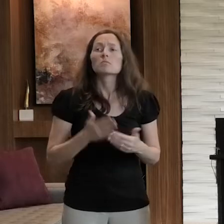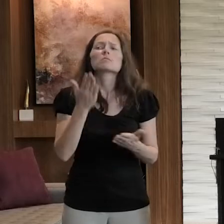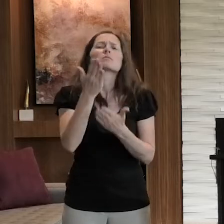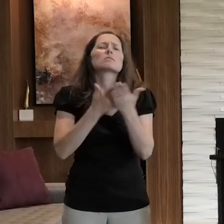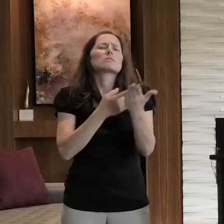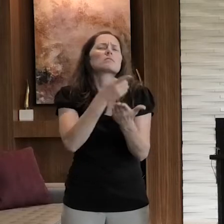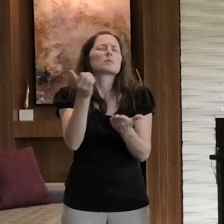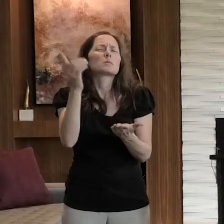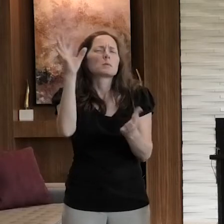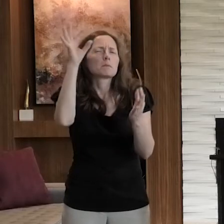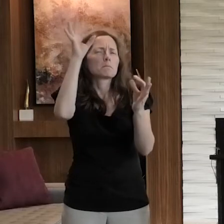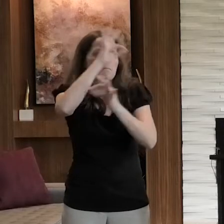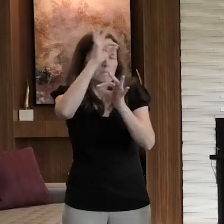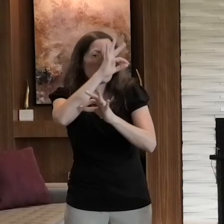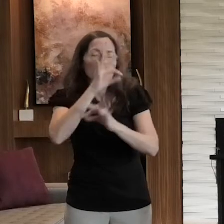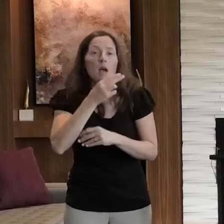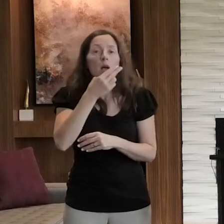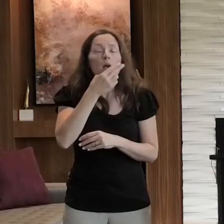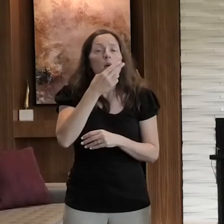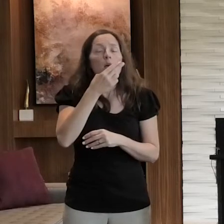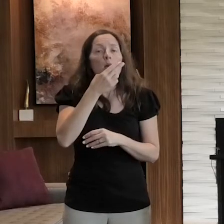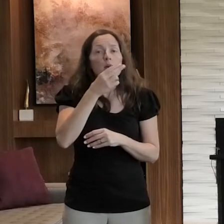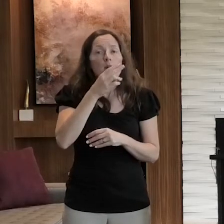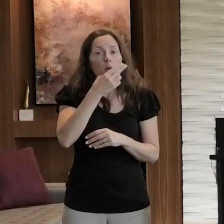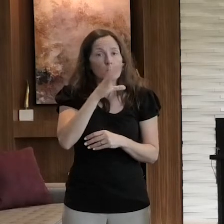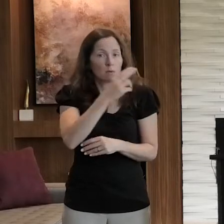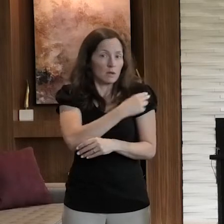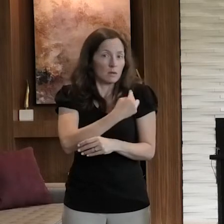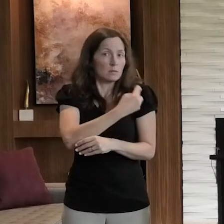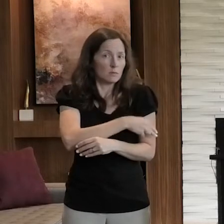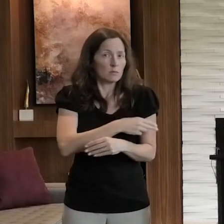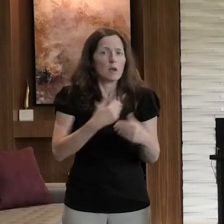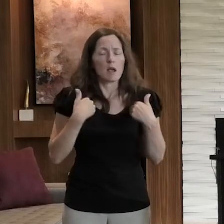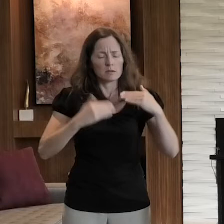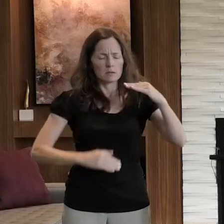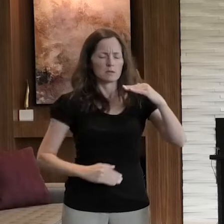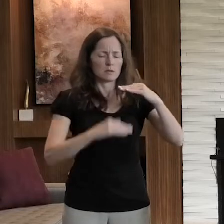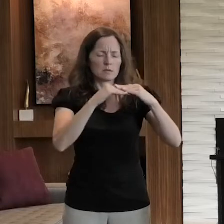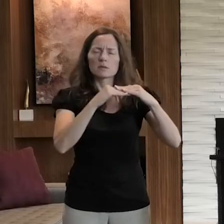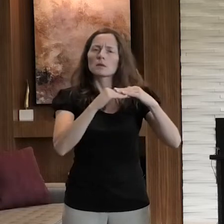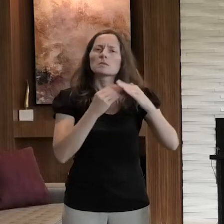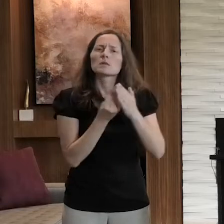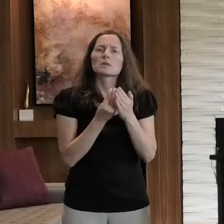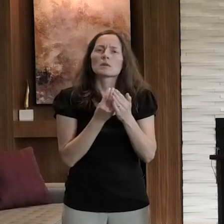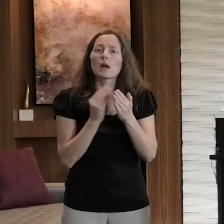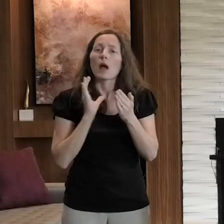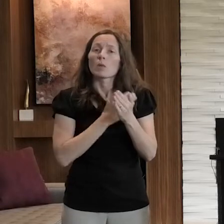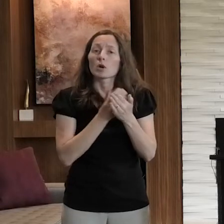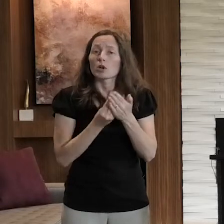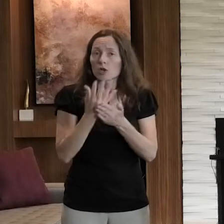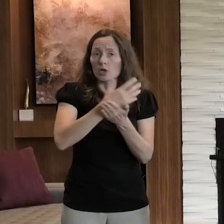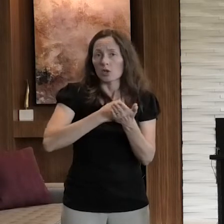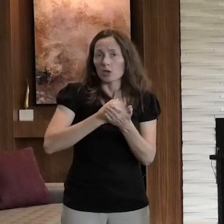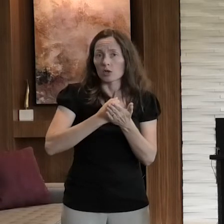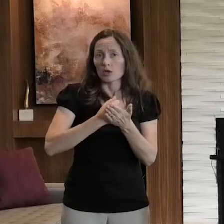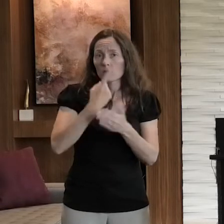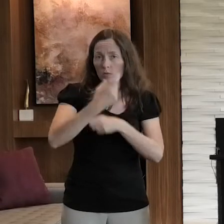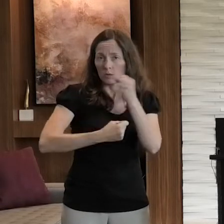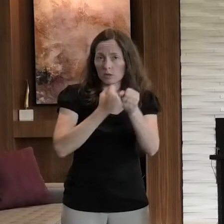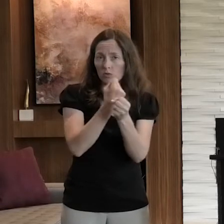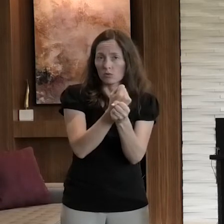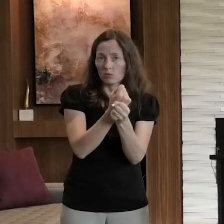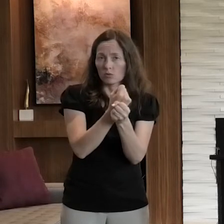different reimbursement system where we actually have a cap on the revenue that we receive on an annual basis. We can't always offer the